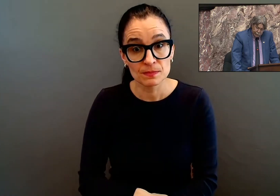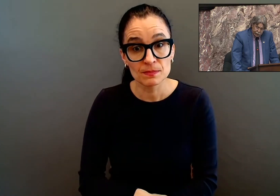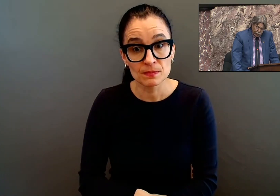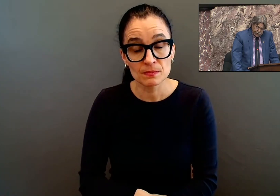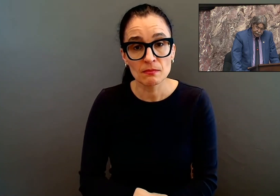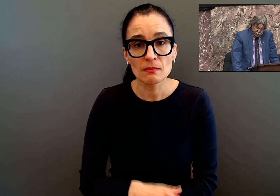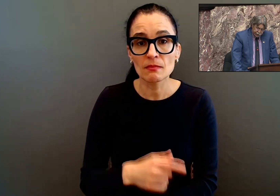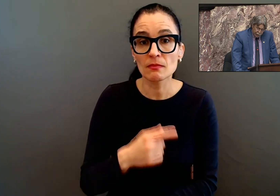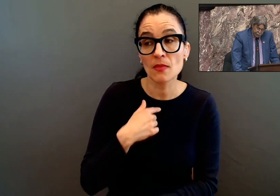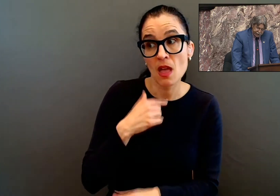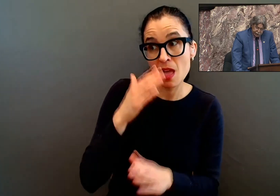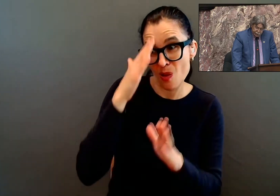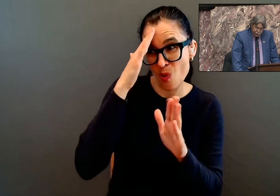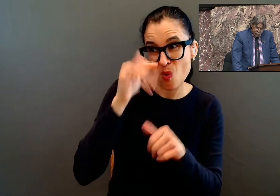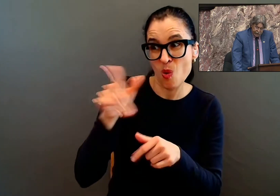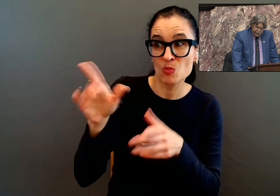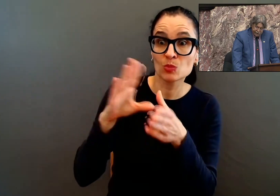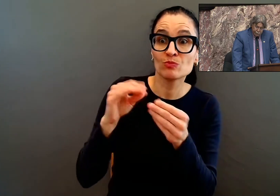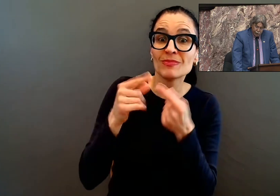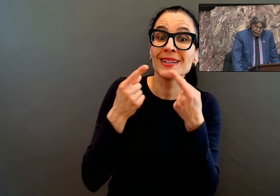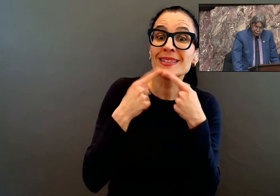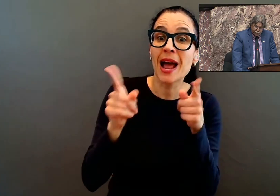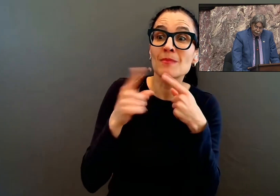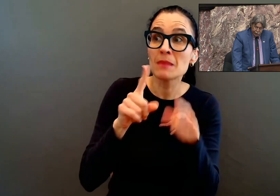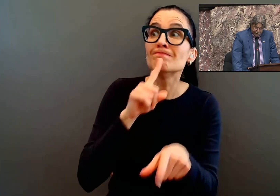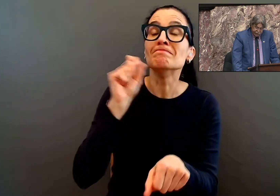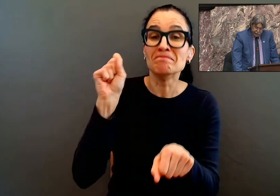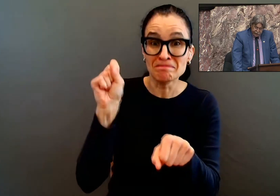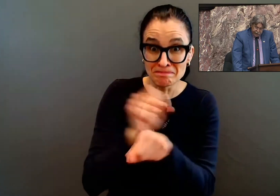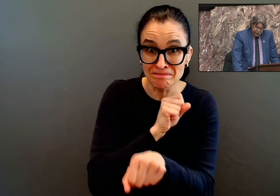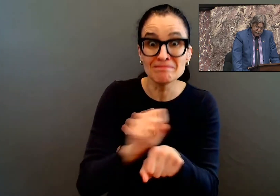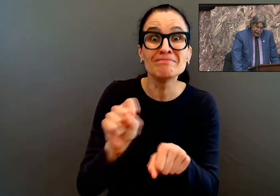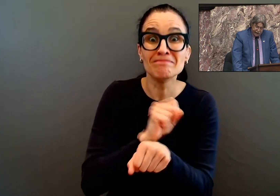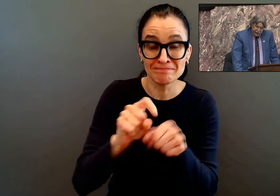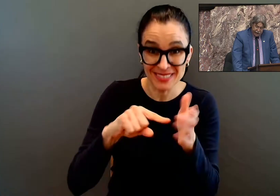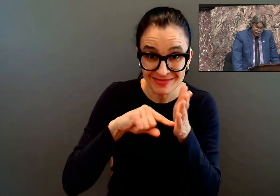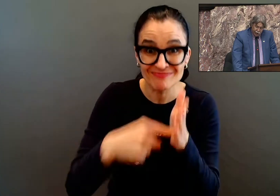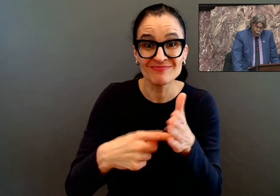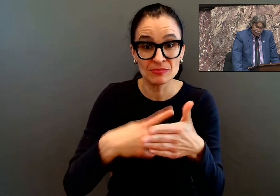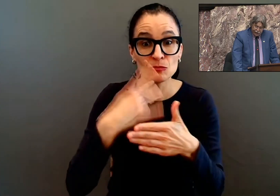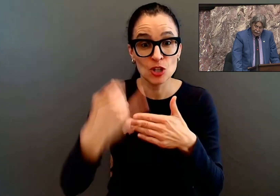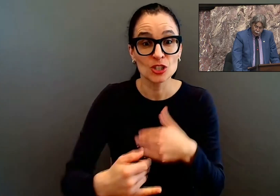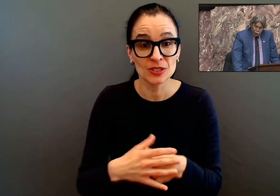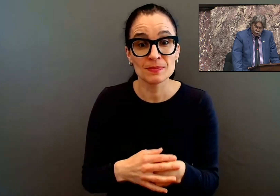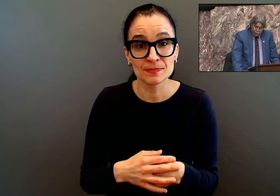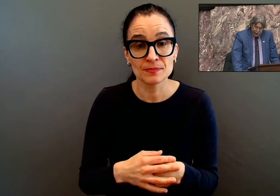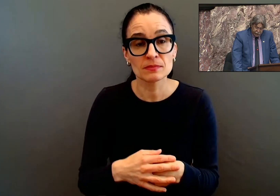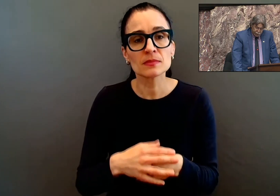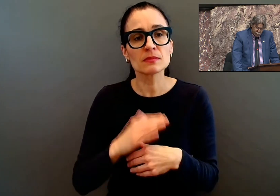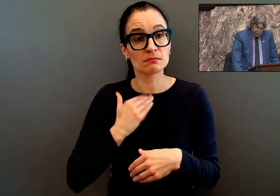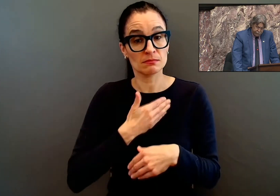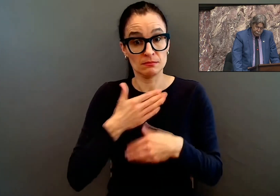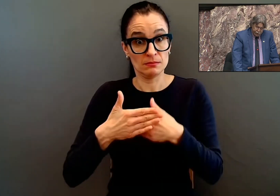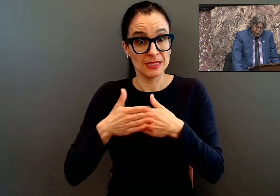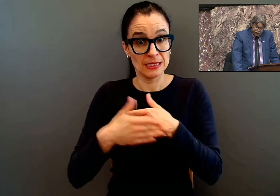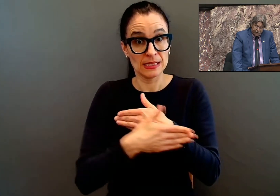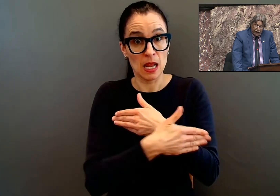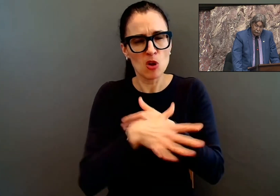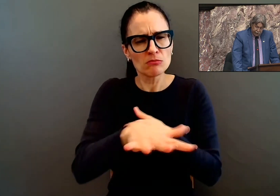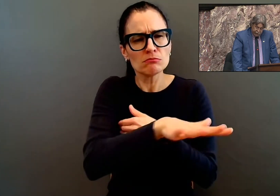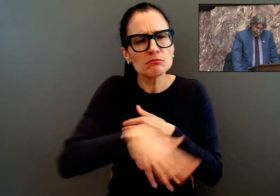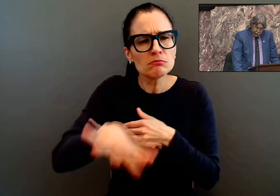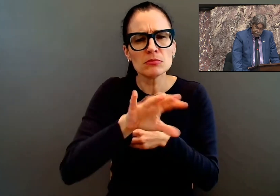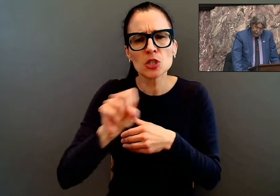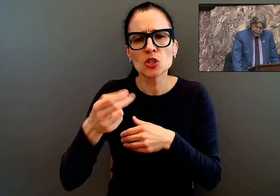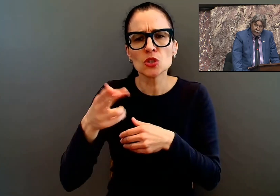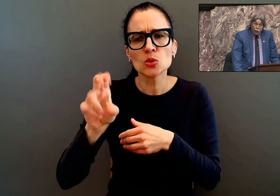Salmon Arm and across the Shuswap, seniors are facing an impossible choice: staying in aging homes they can no longer manage, or leave the region